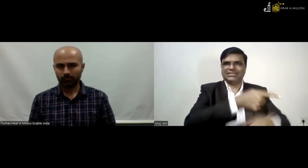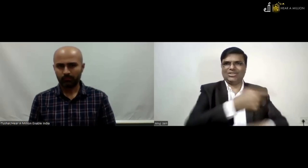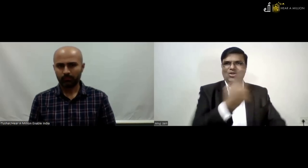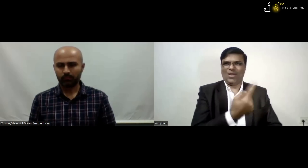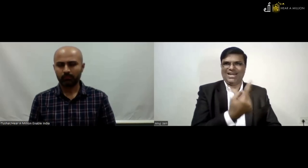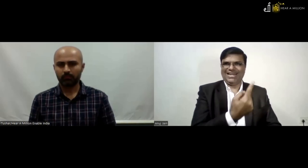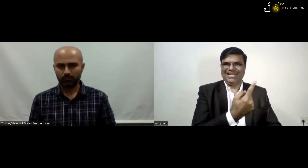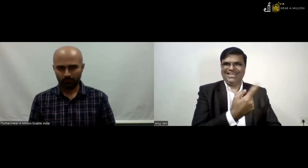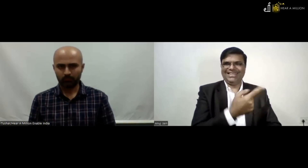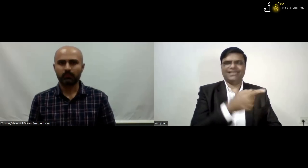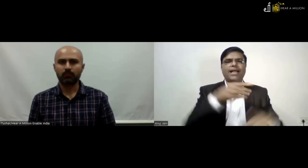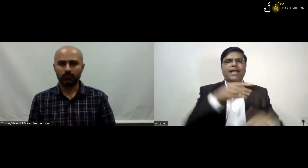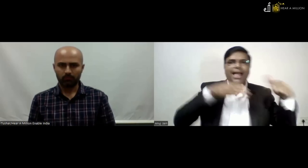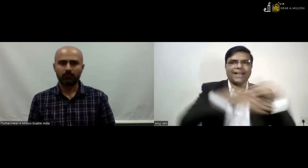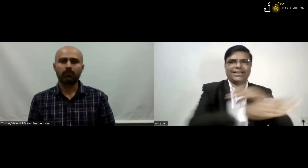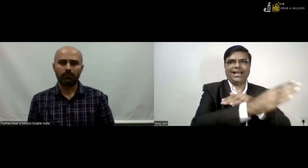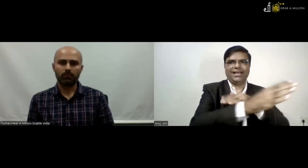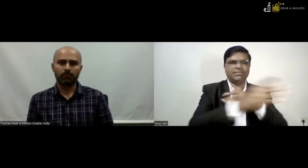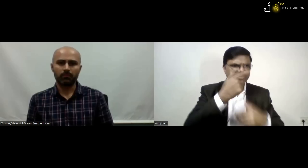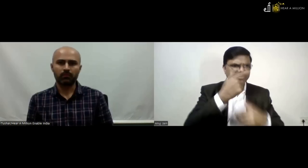that the hearing